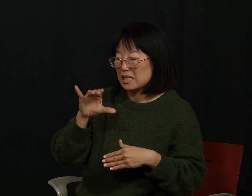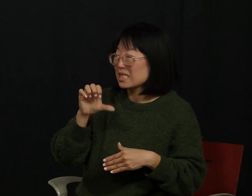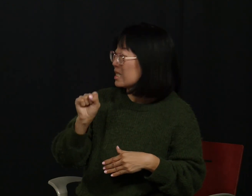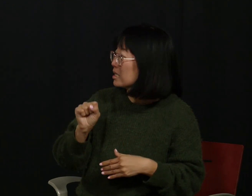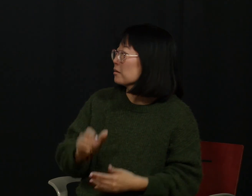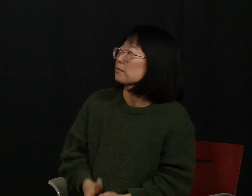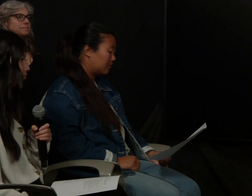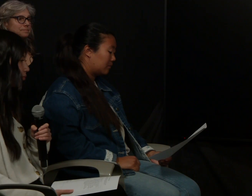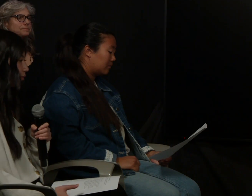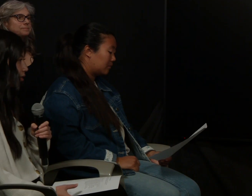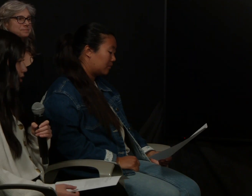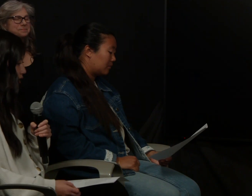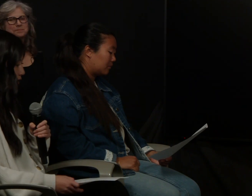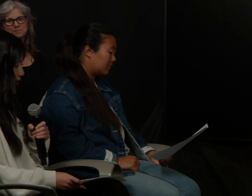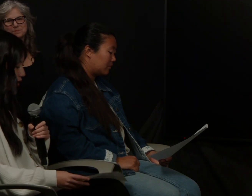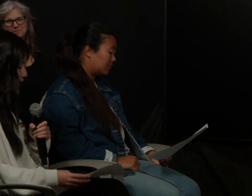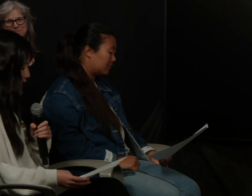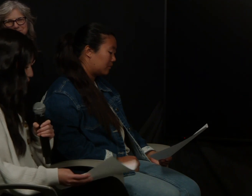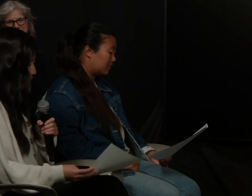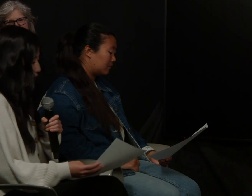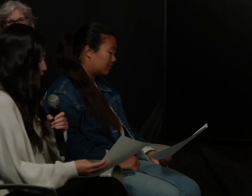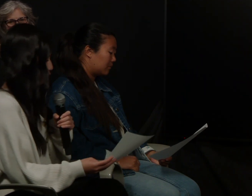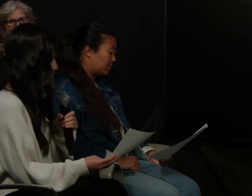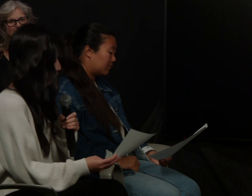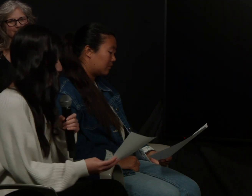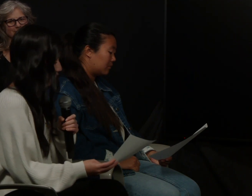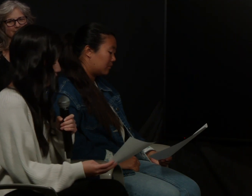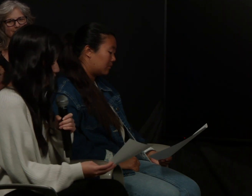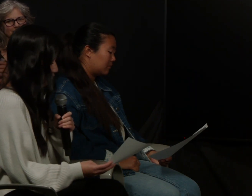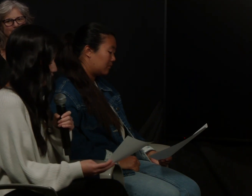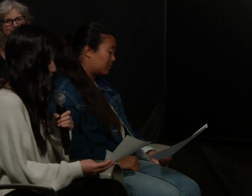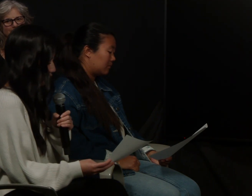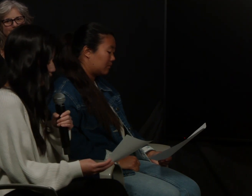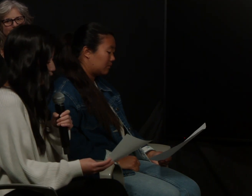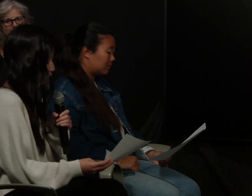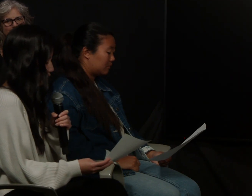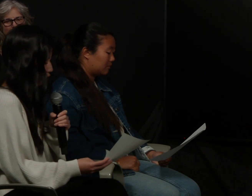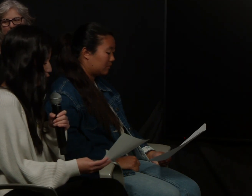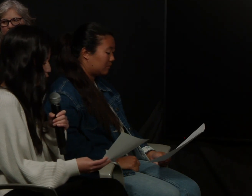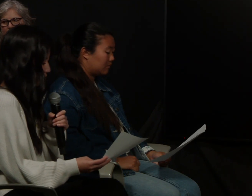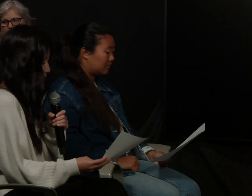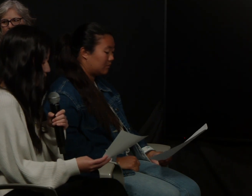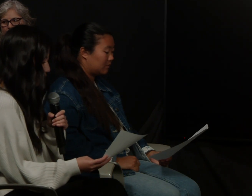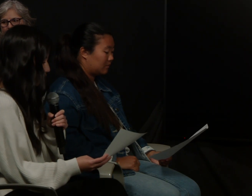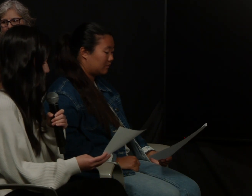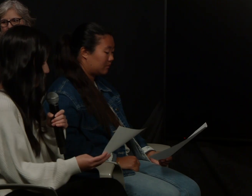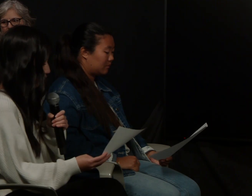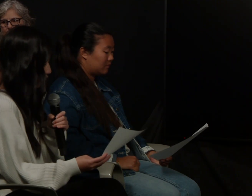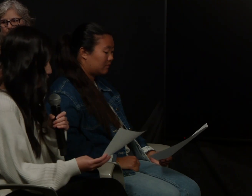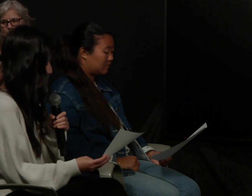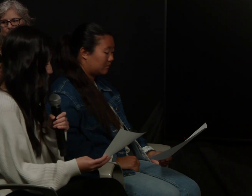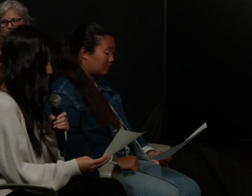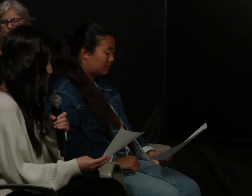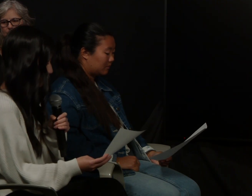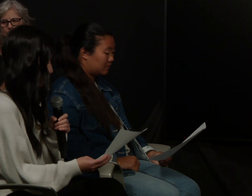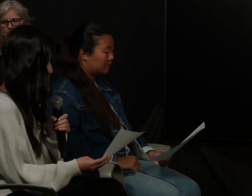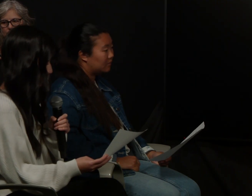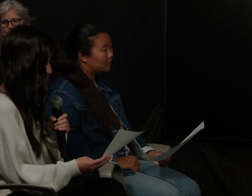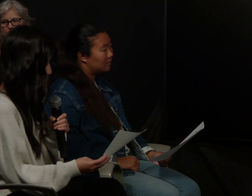species. The third question I have is, in your research with deaf and hearing children and signing families, how